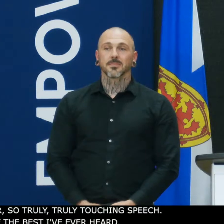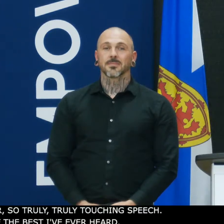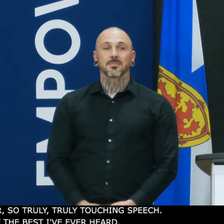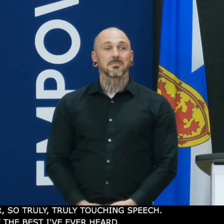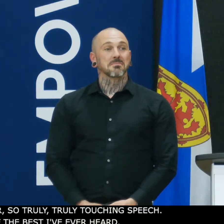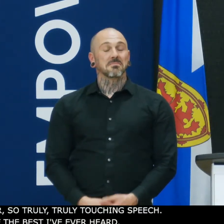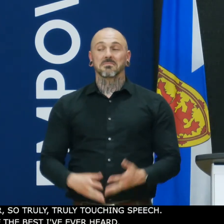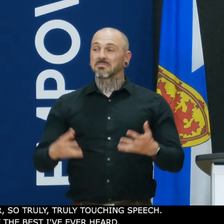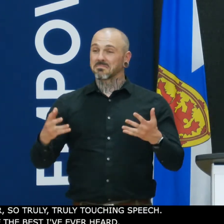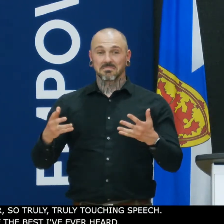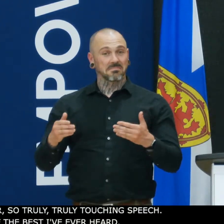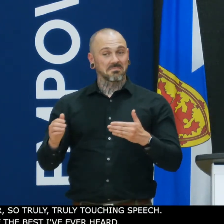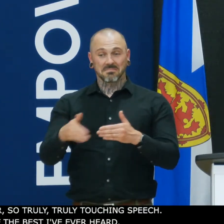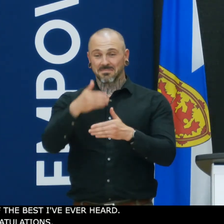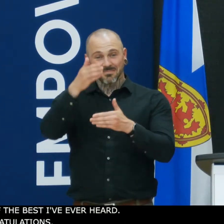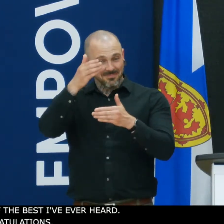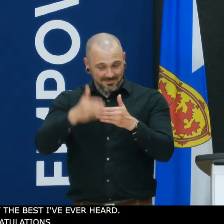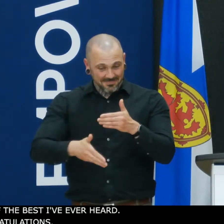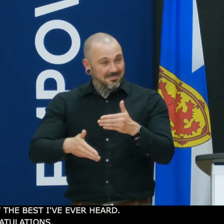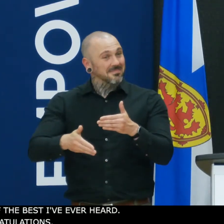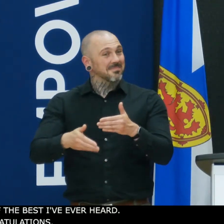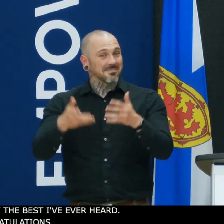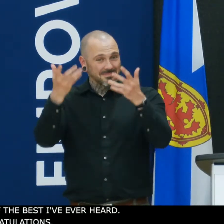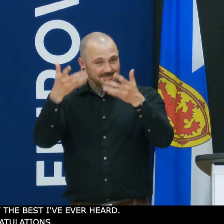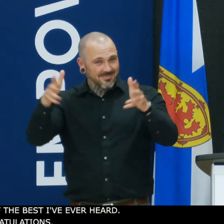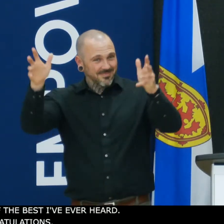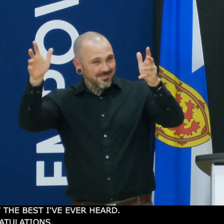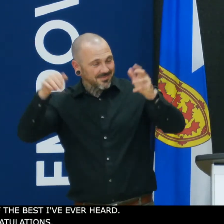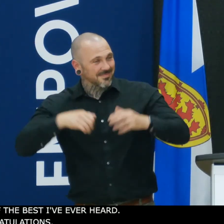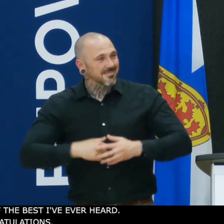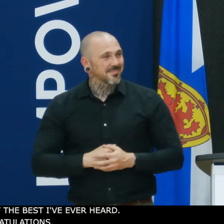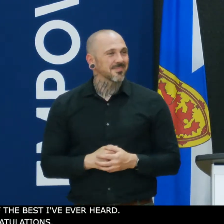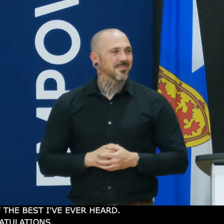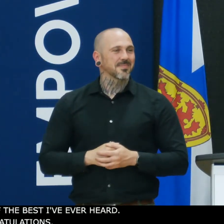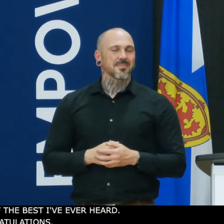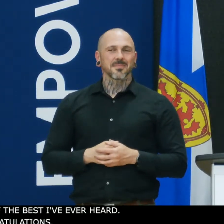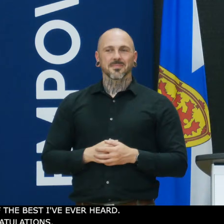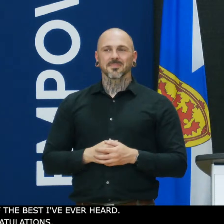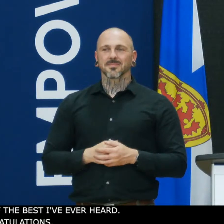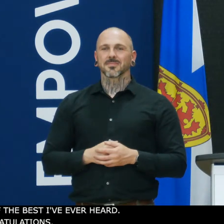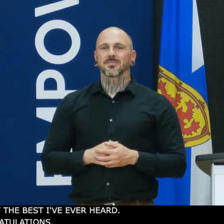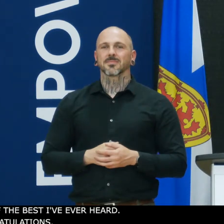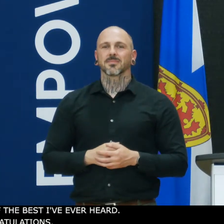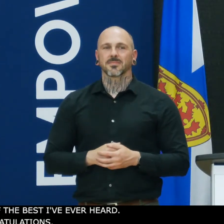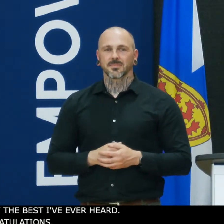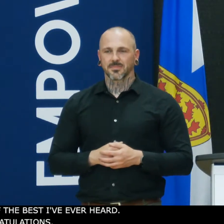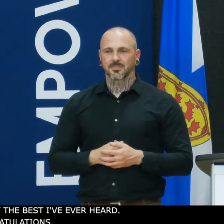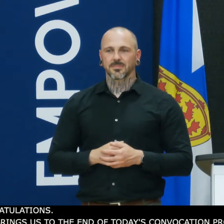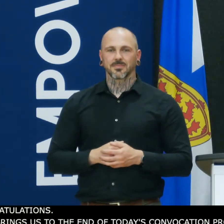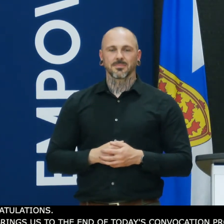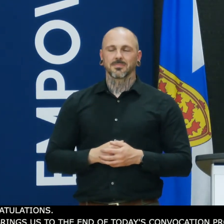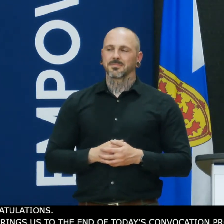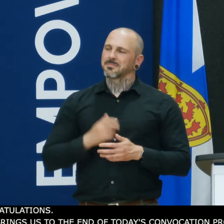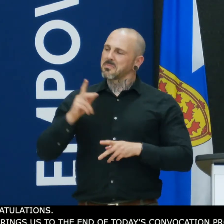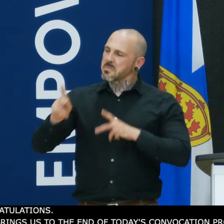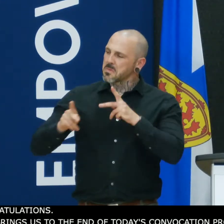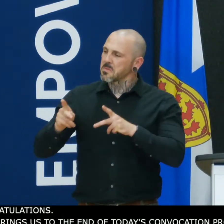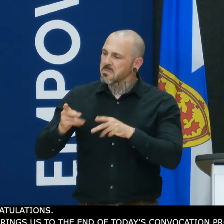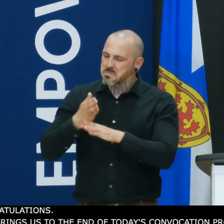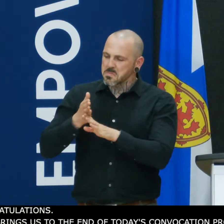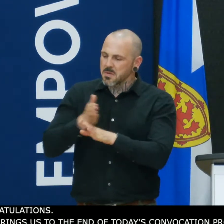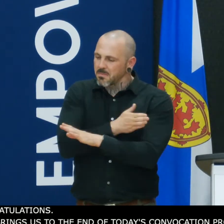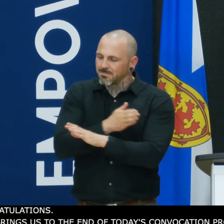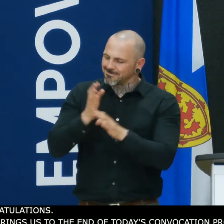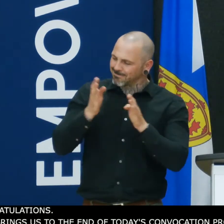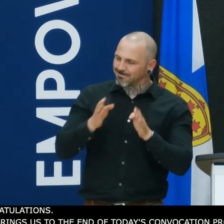This brings us to the end of today's convocation proceedings. I want to extend a tremendous thank you to everyone who contributed to